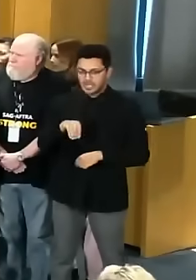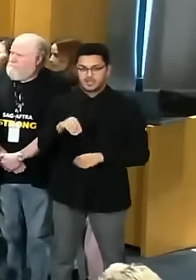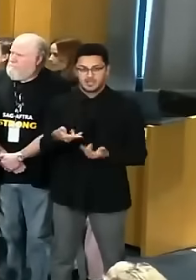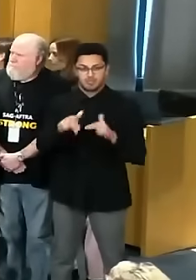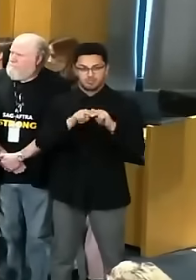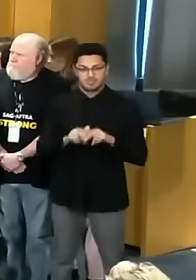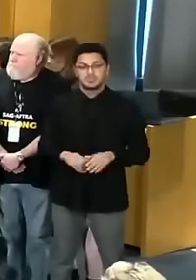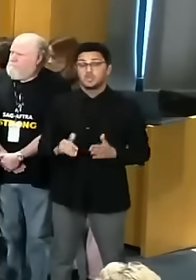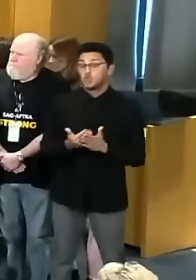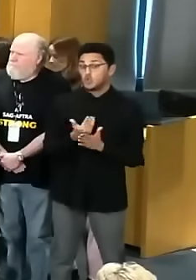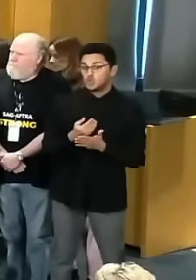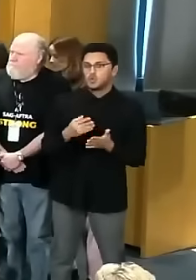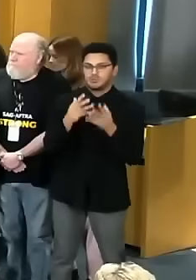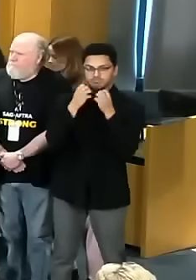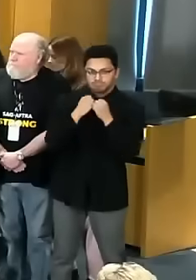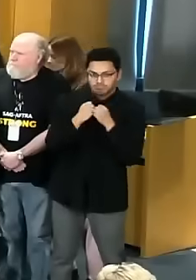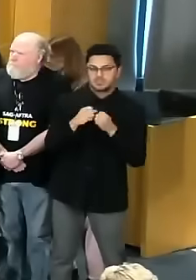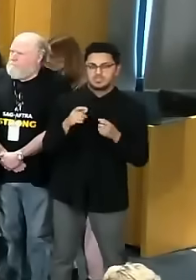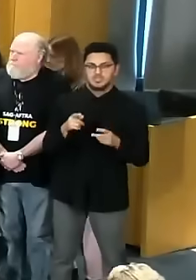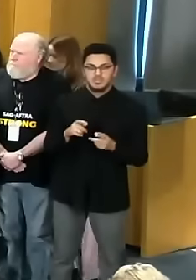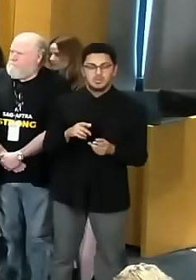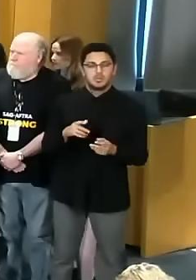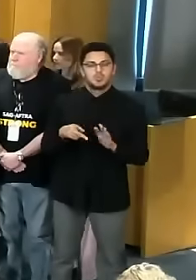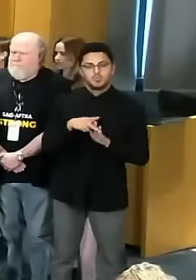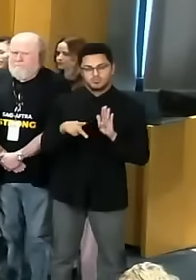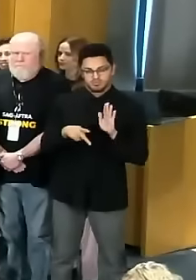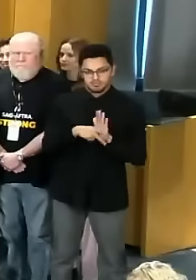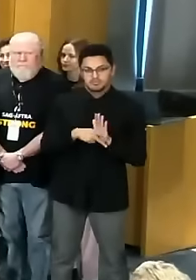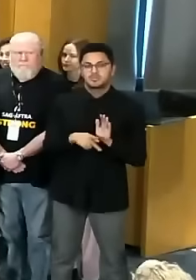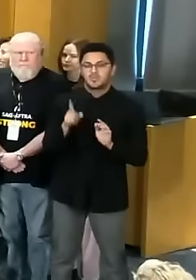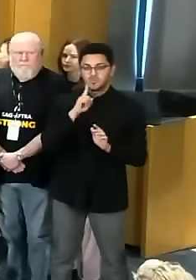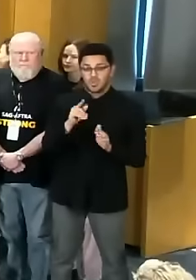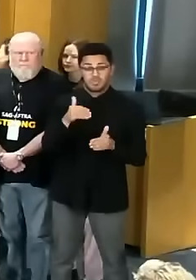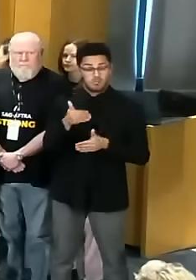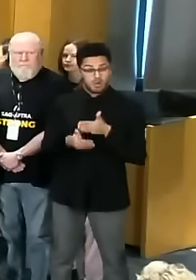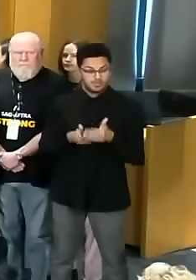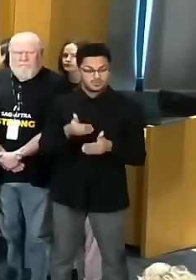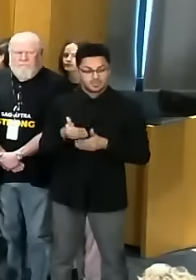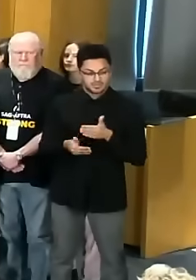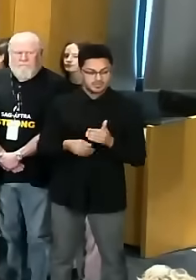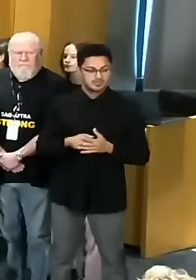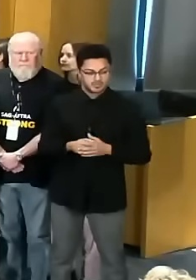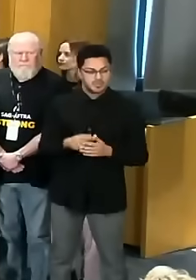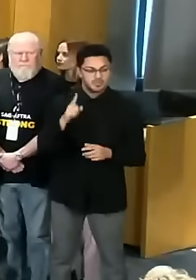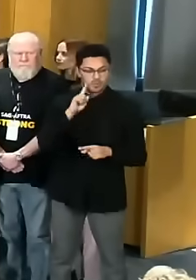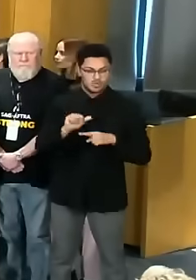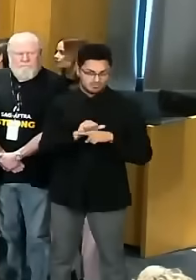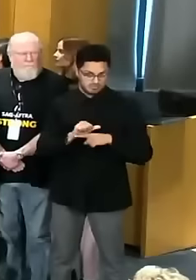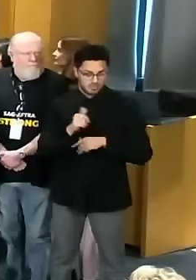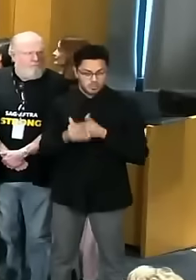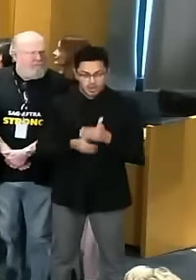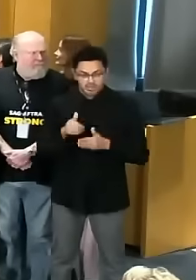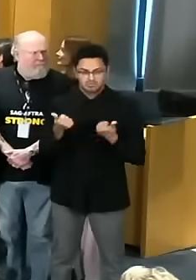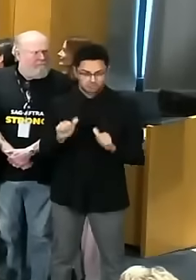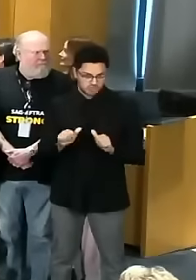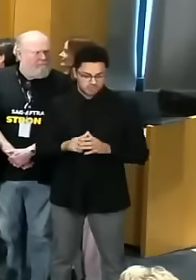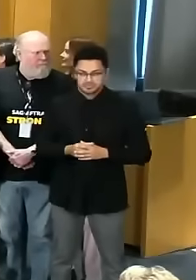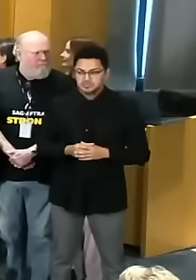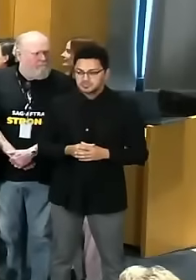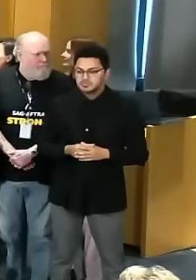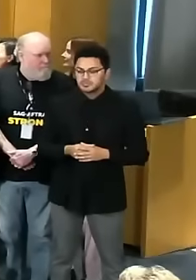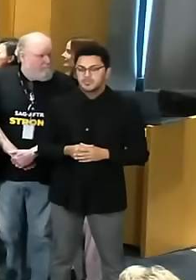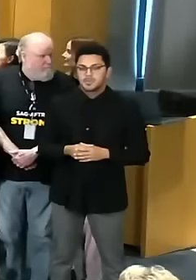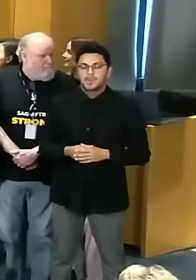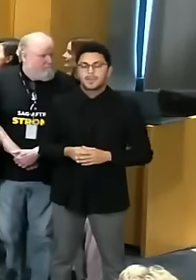very meaningful protections for the self-tape audition process, which are quite extensive, and we'll talk about those in the question and answer session, I'm